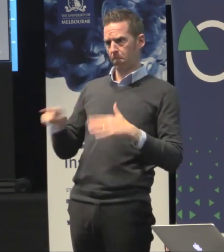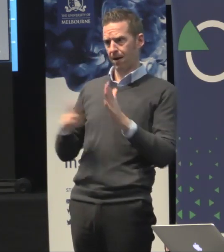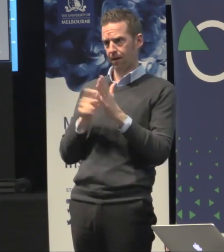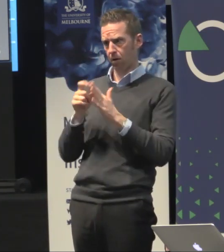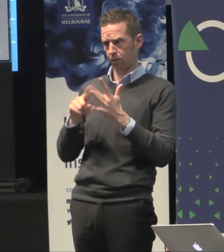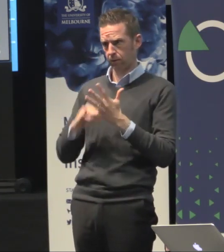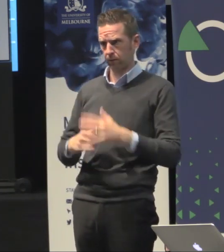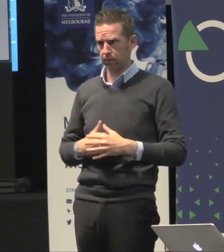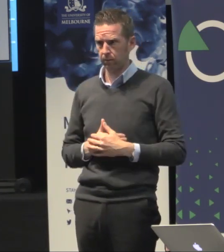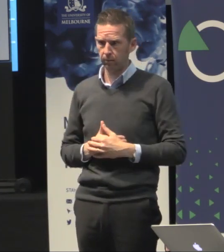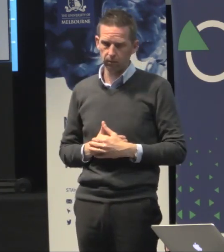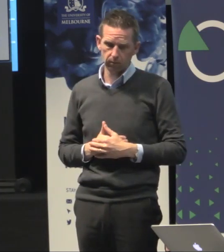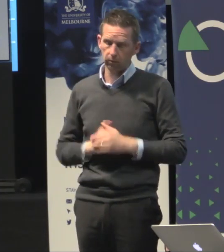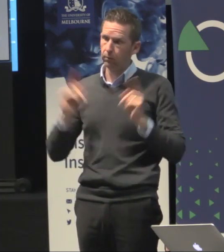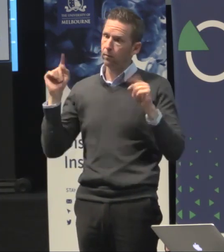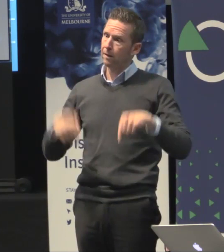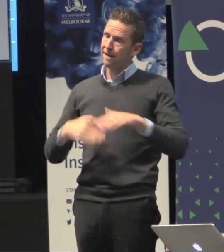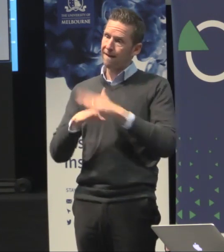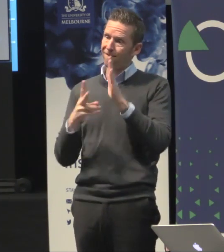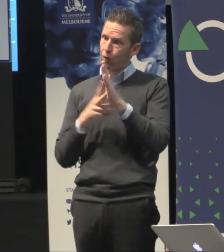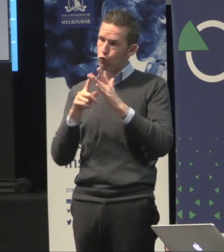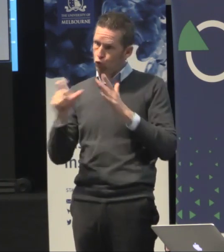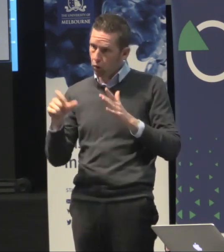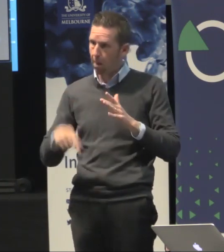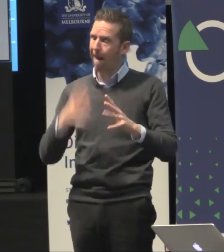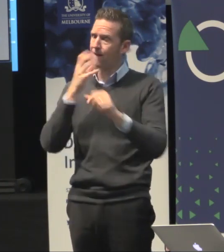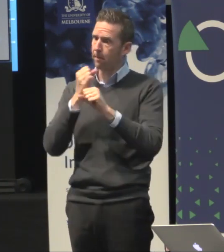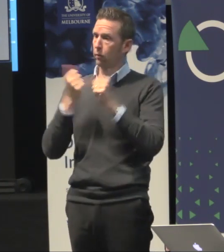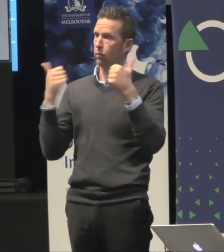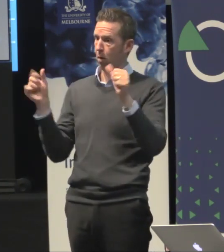Close to home in Victoria, the government has announced